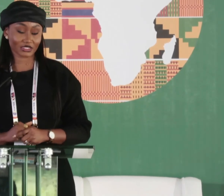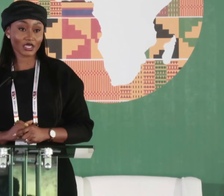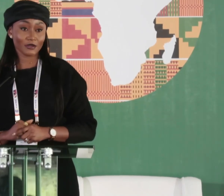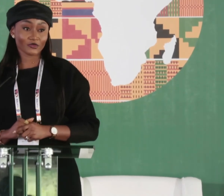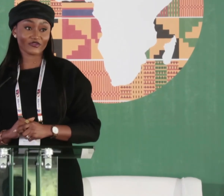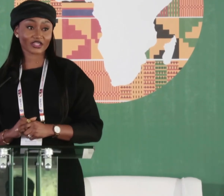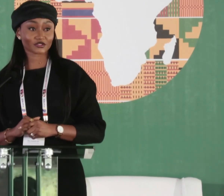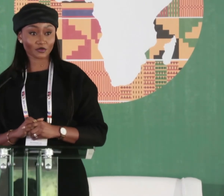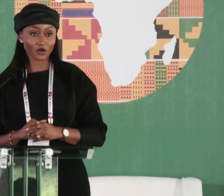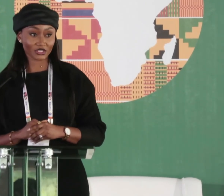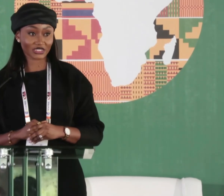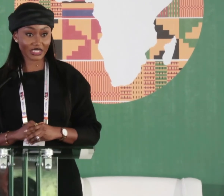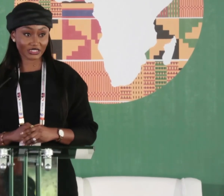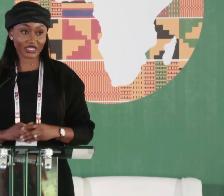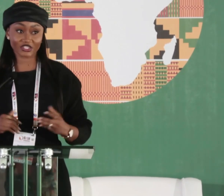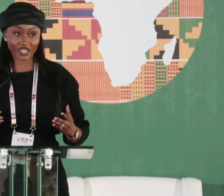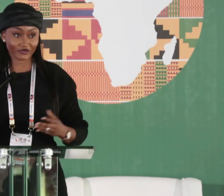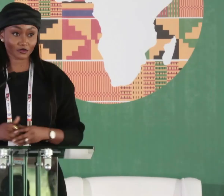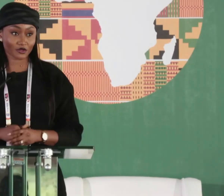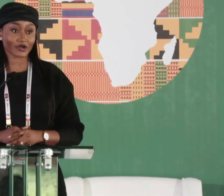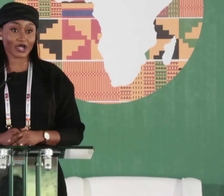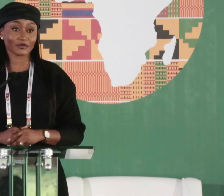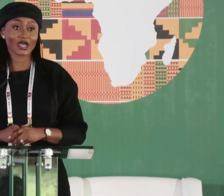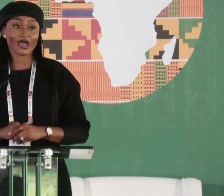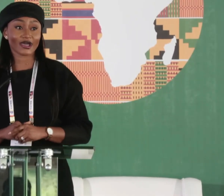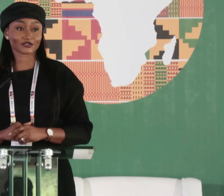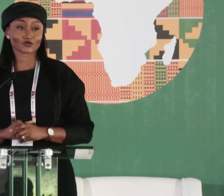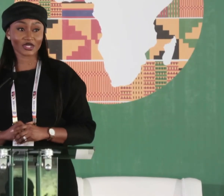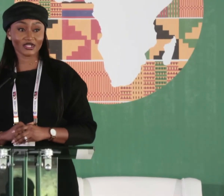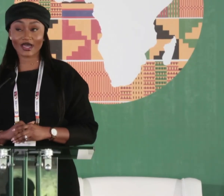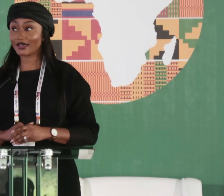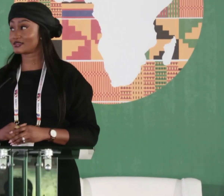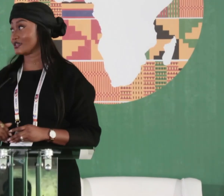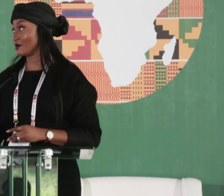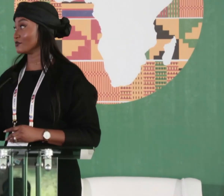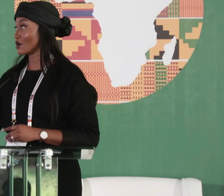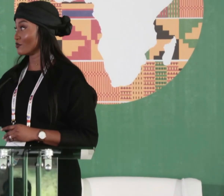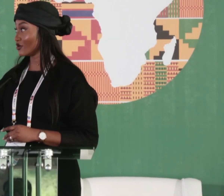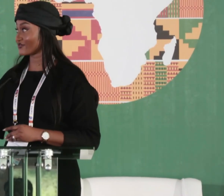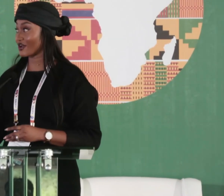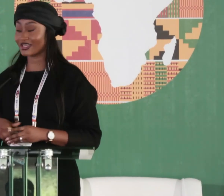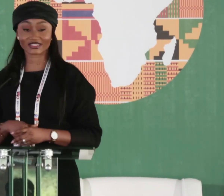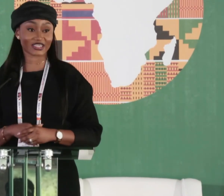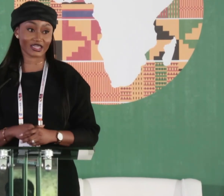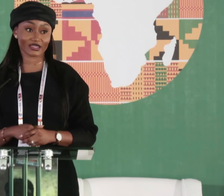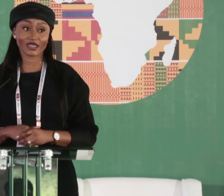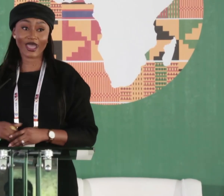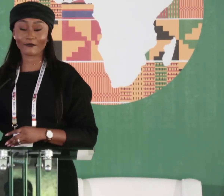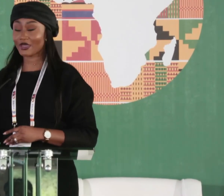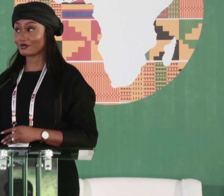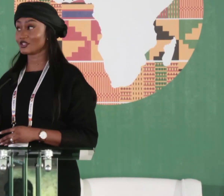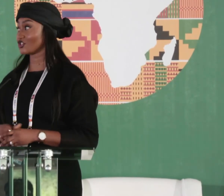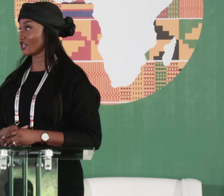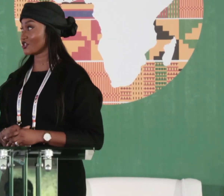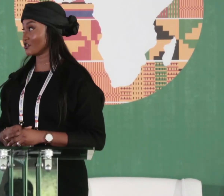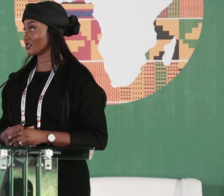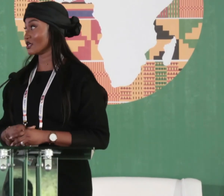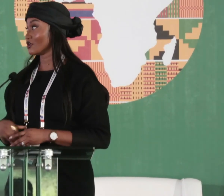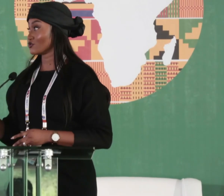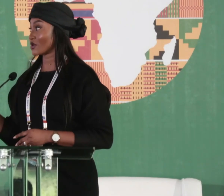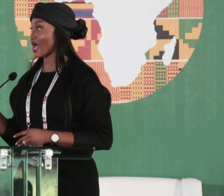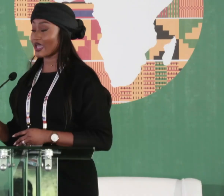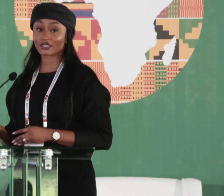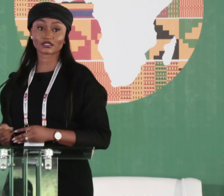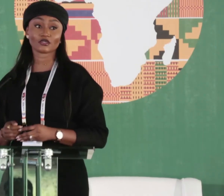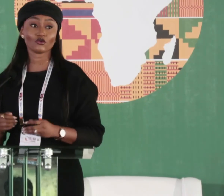State, provides support in the HIV program as well as post-violence care and PEP initiation